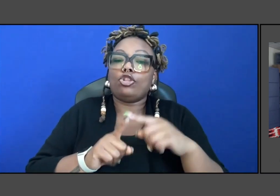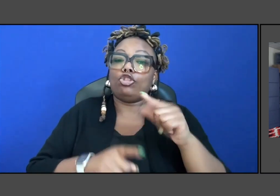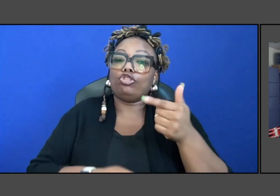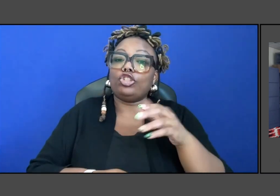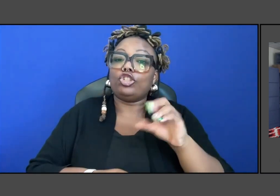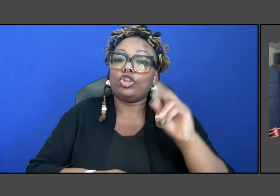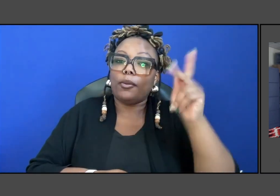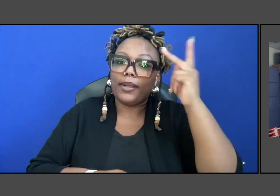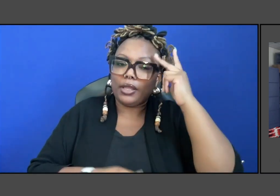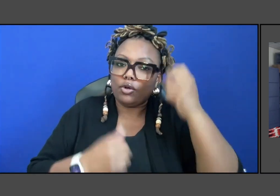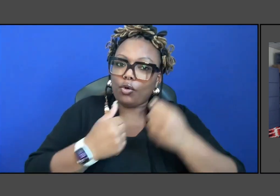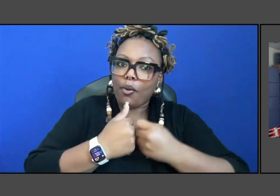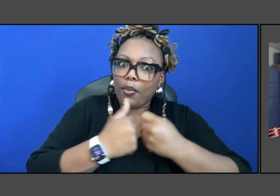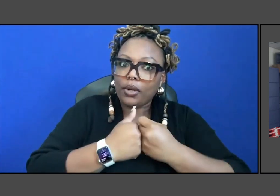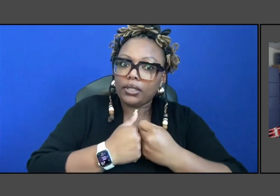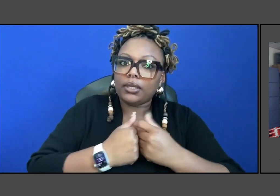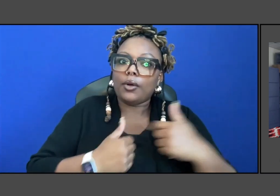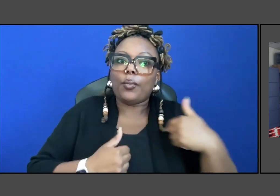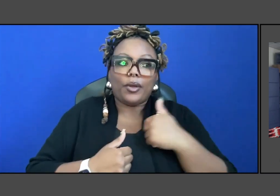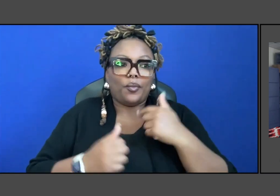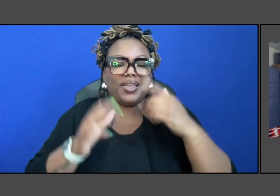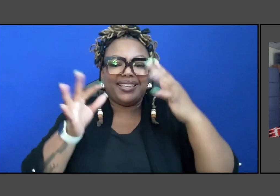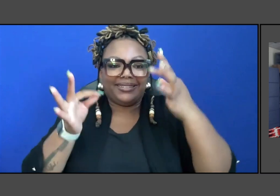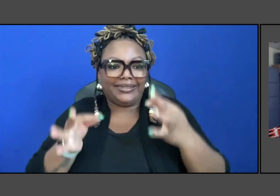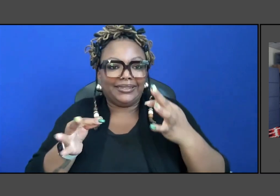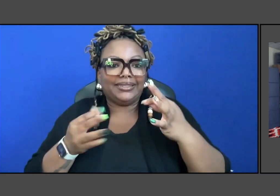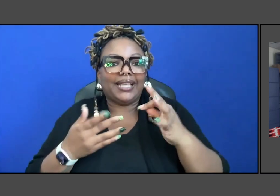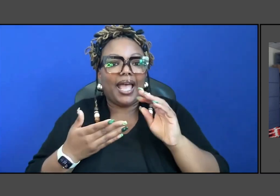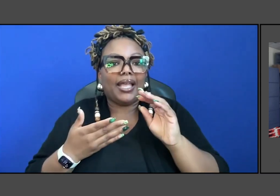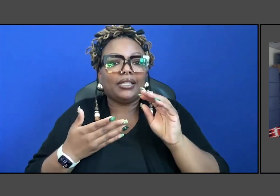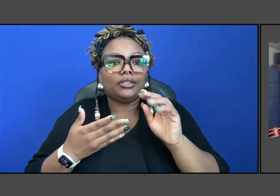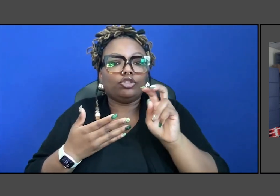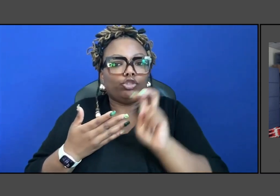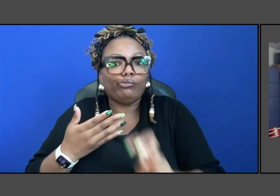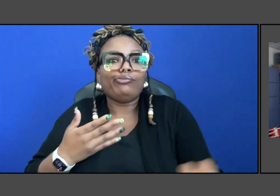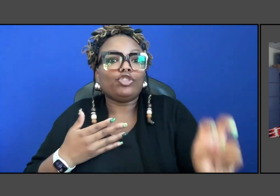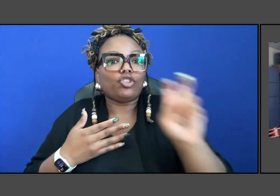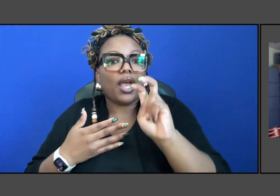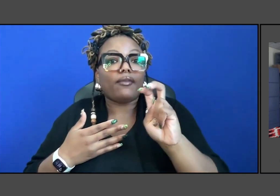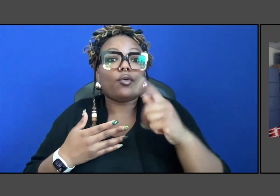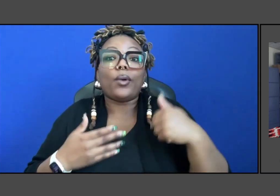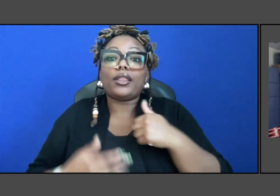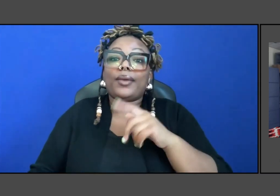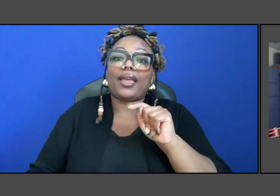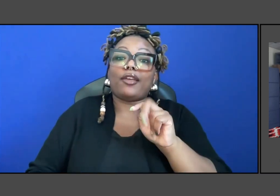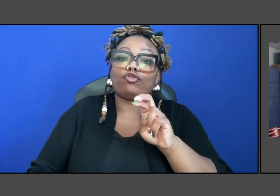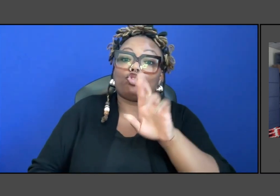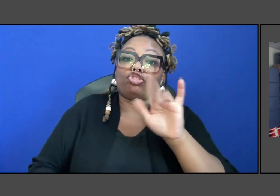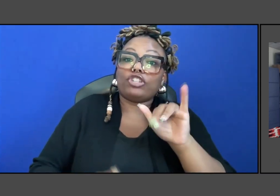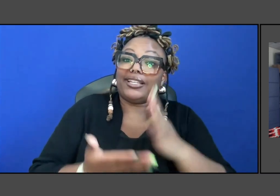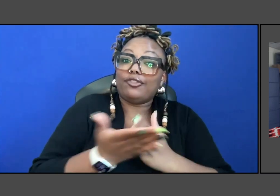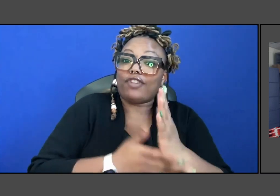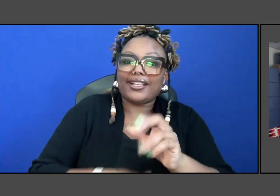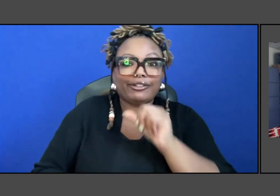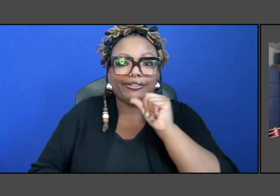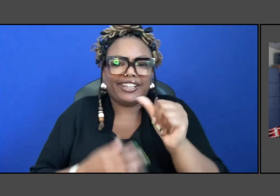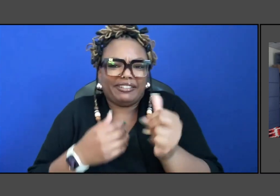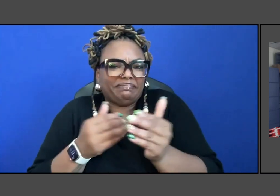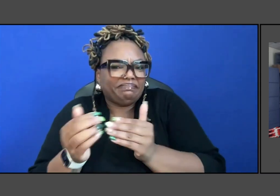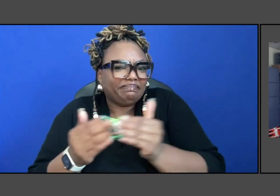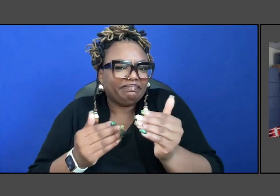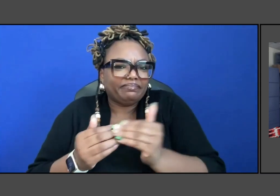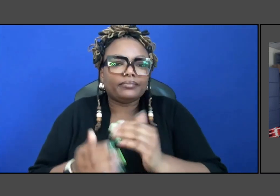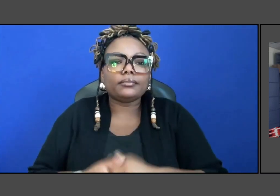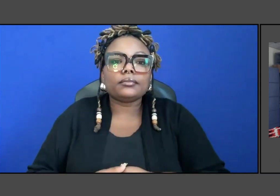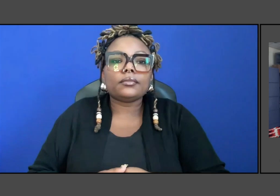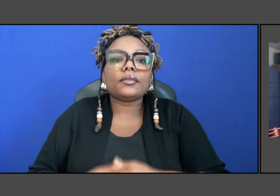we choose to move across and assert our rights, whether we have treaty rights or not. And today, as we have